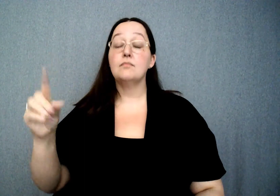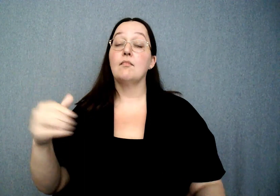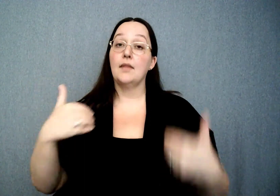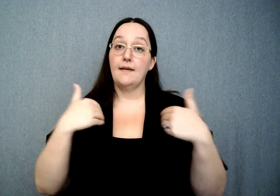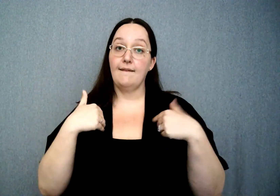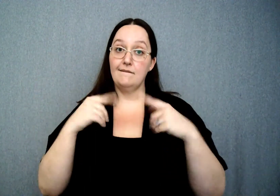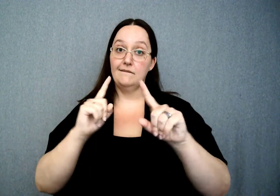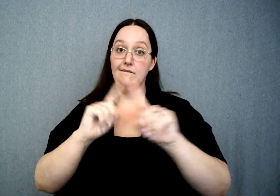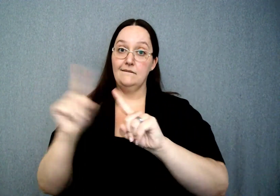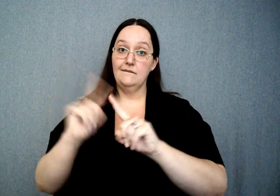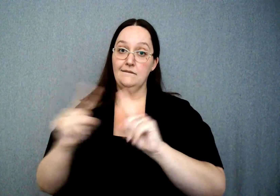guard.